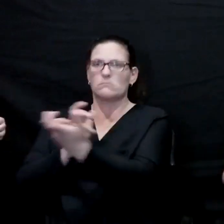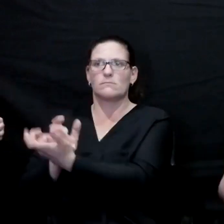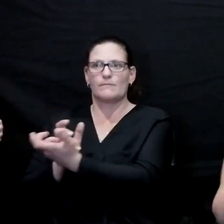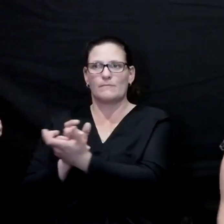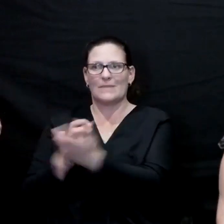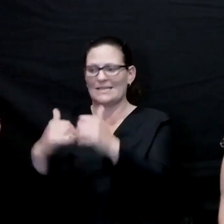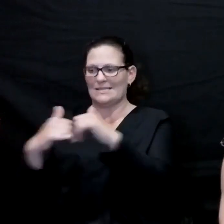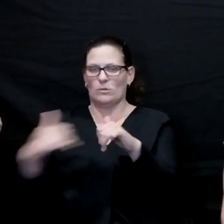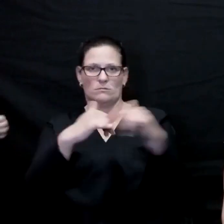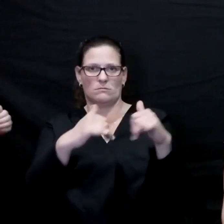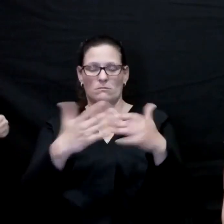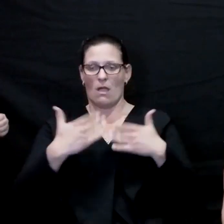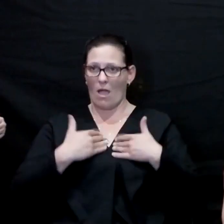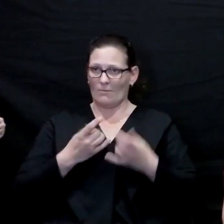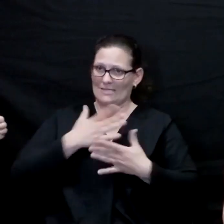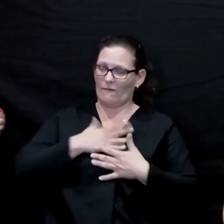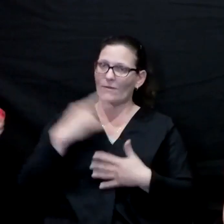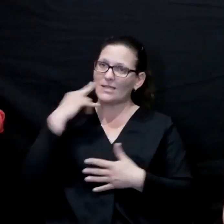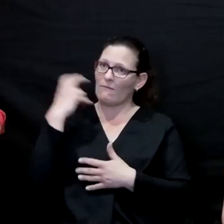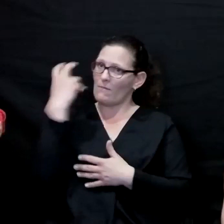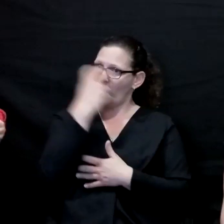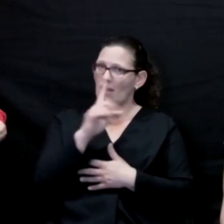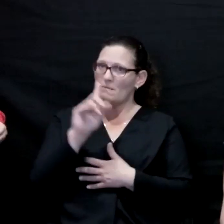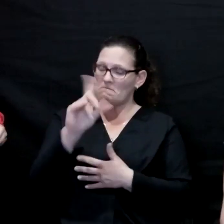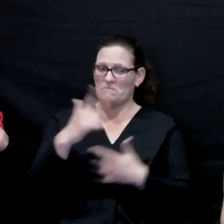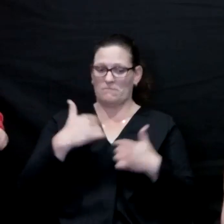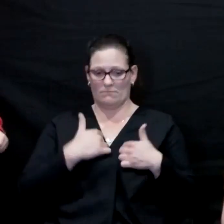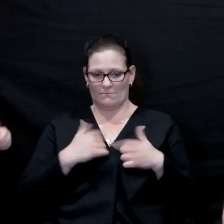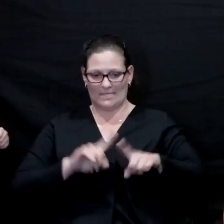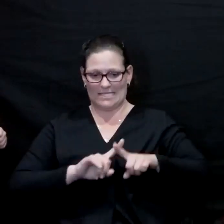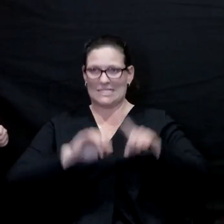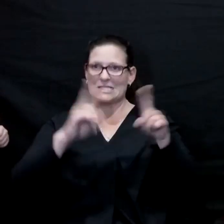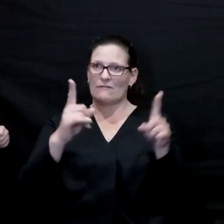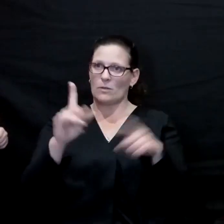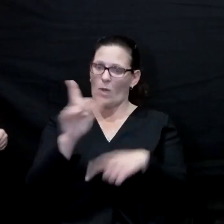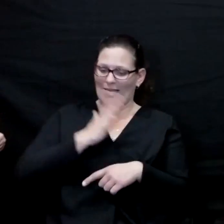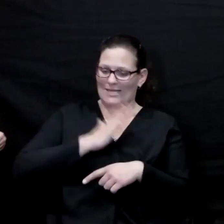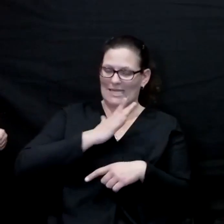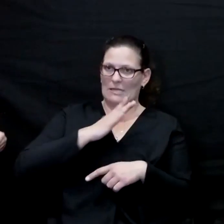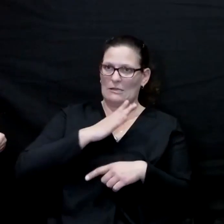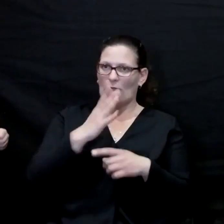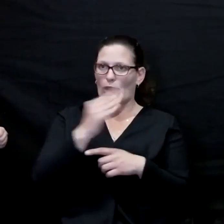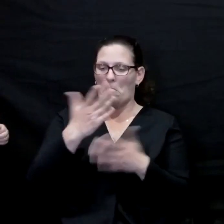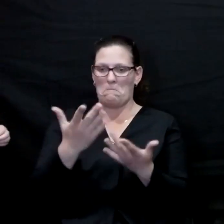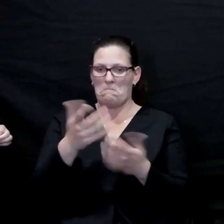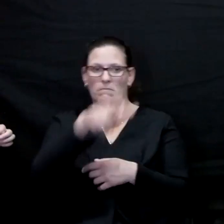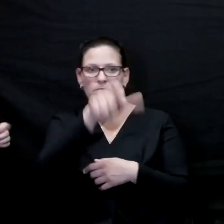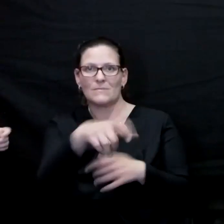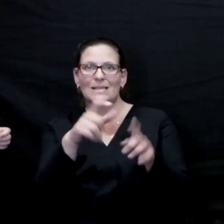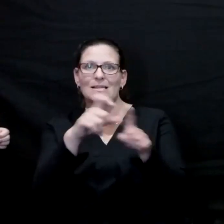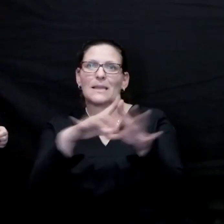from Wilma's or Deb's. You know, we all have different needs. We are a unique group. And I think that's why